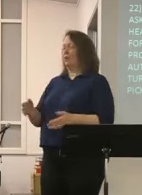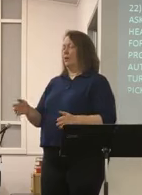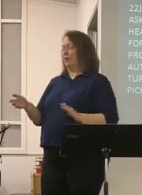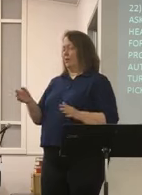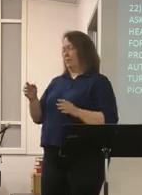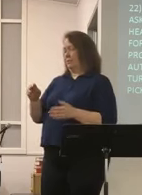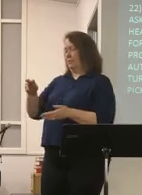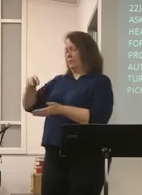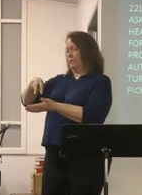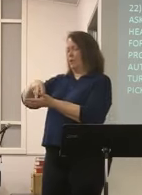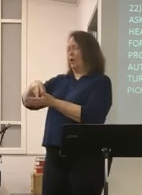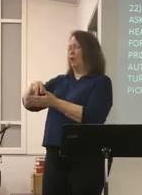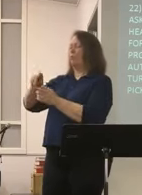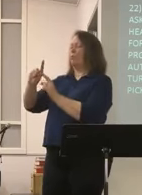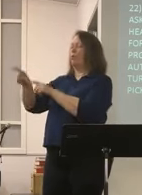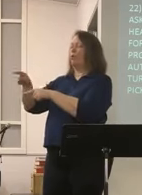home.